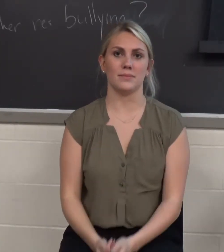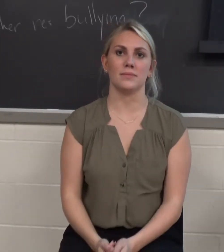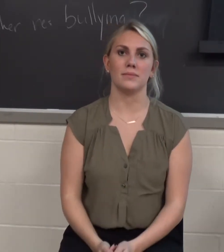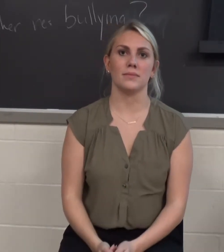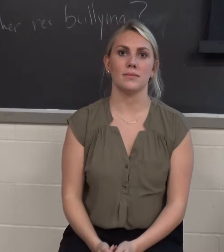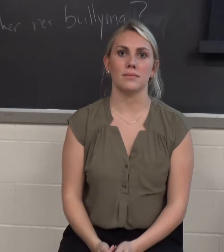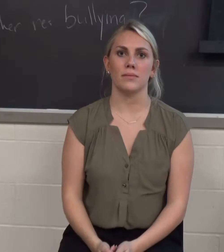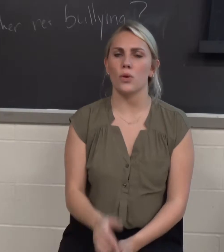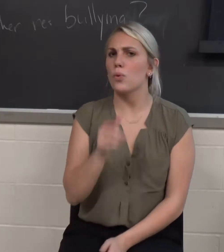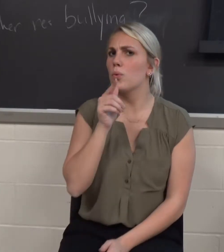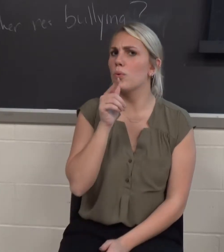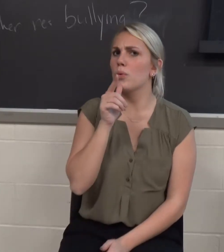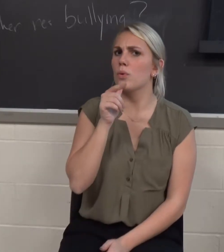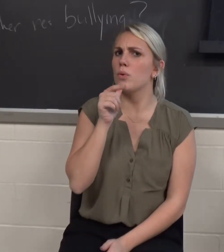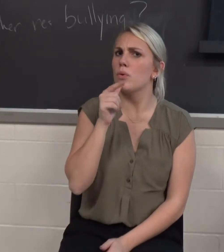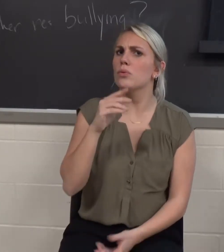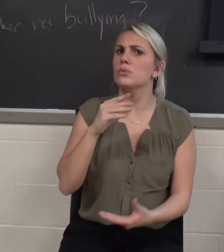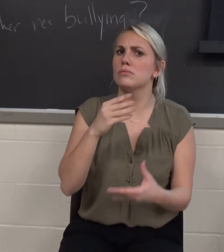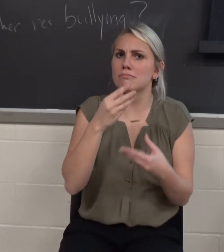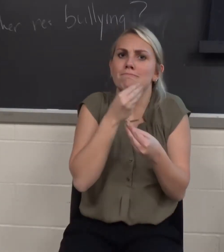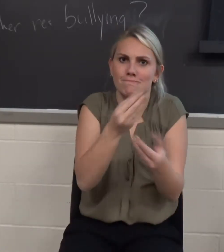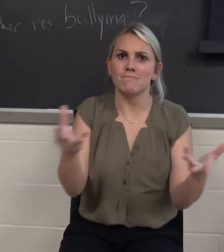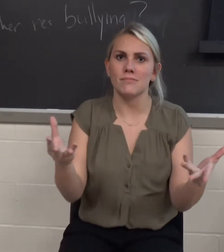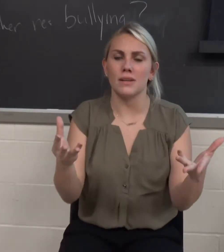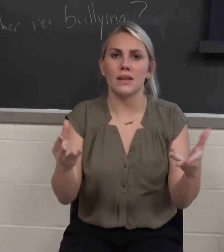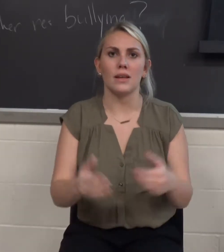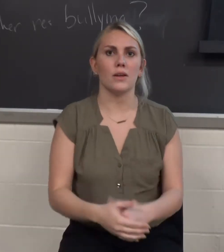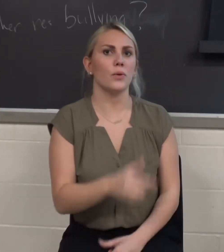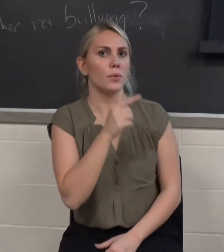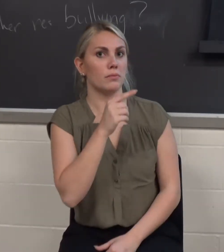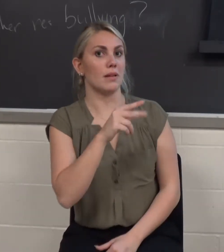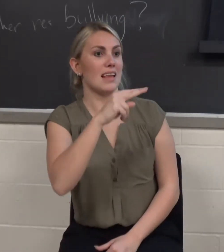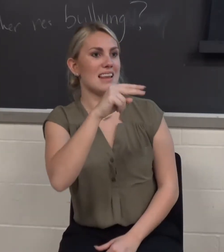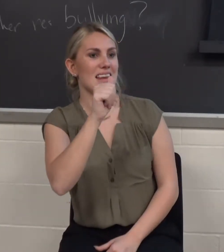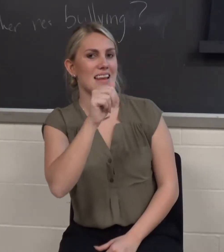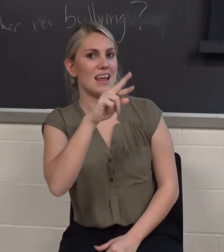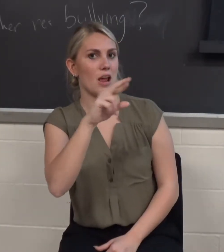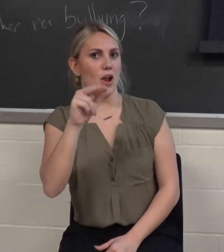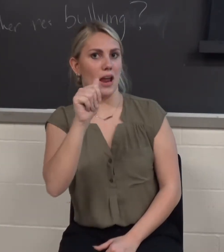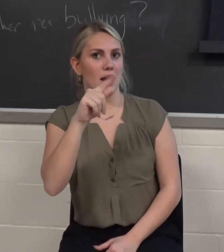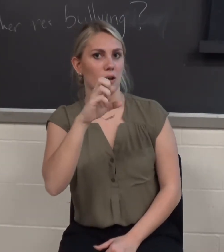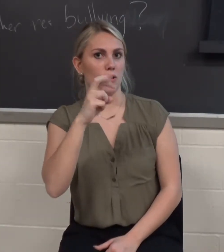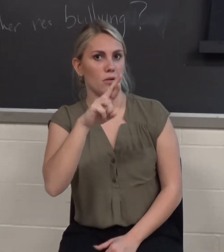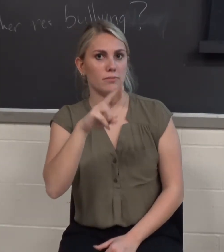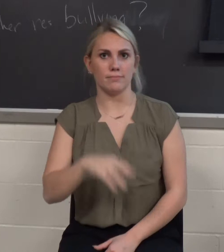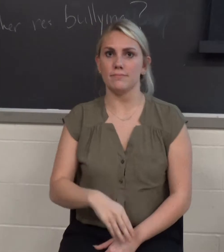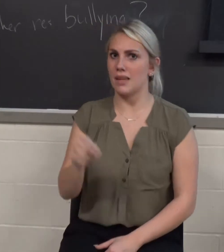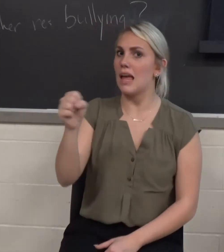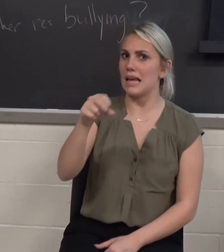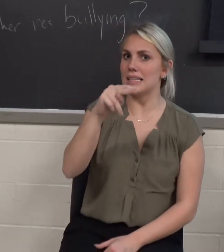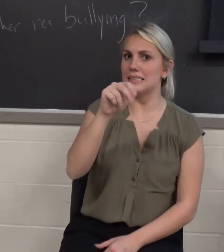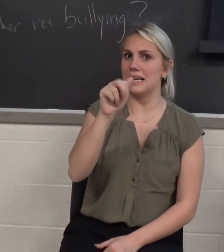Who's telling the story? The narrator. So this is a first person narrative.